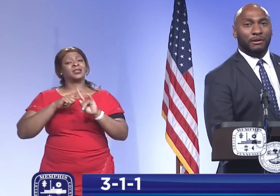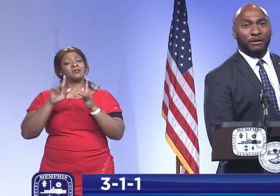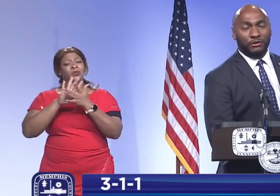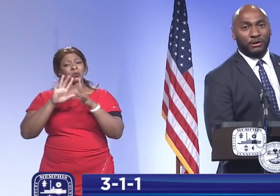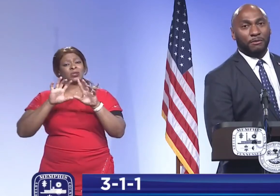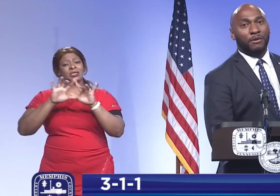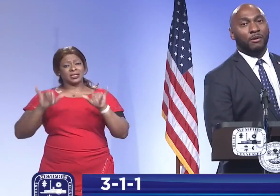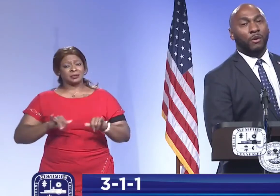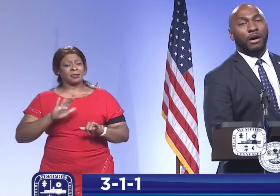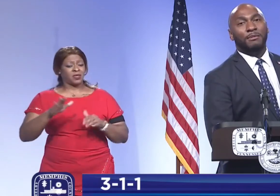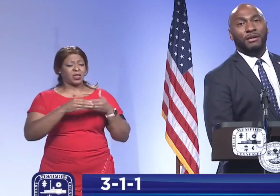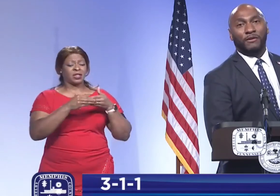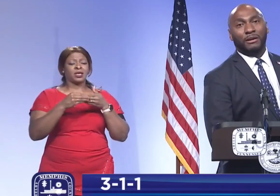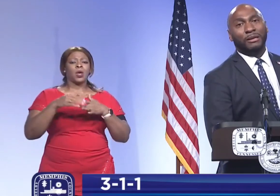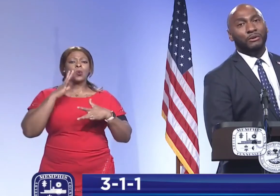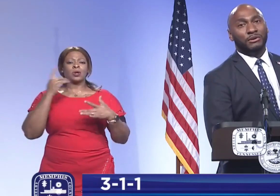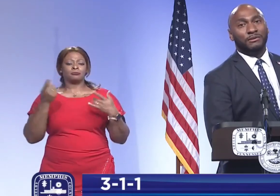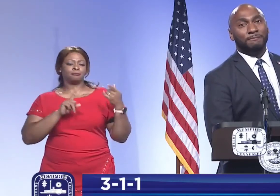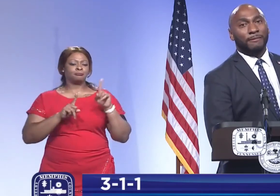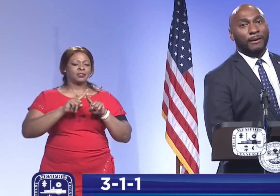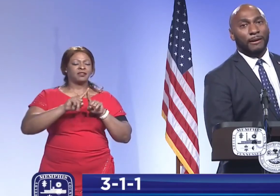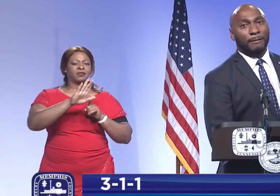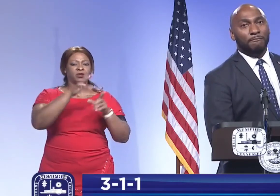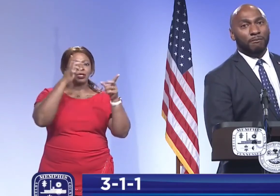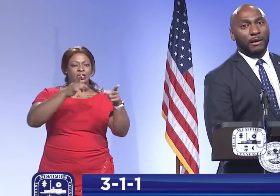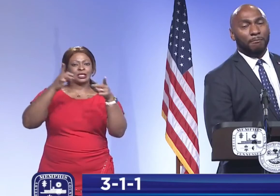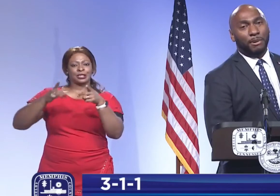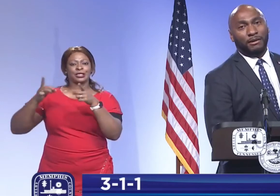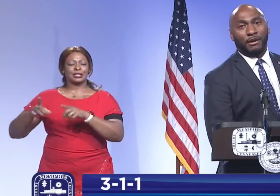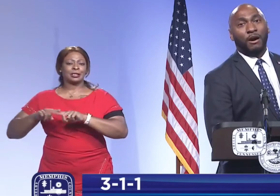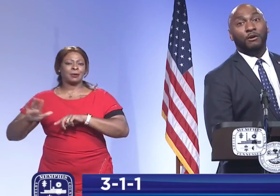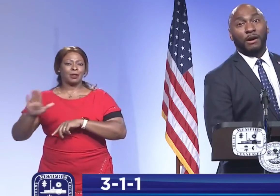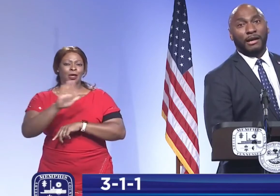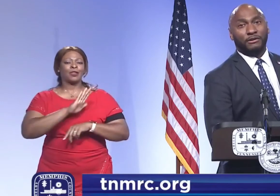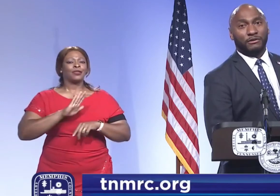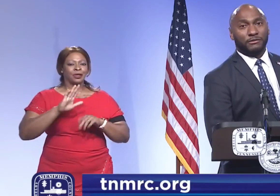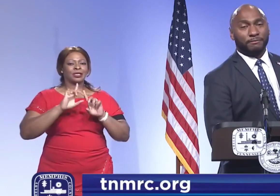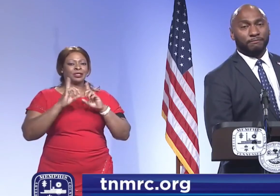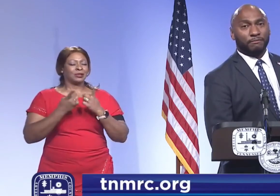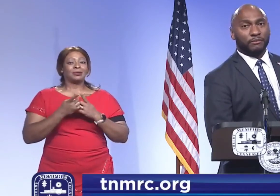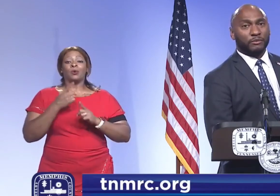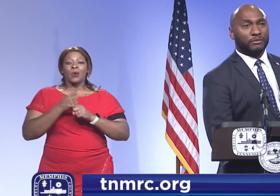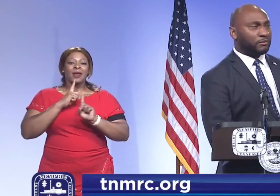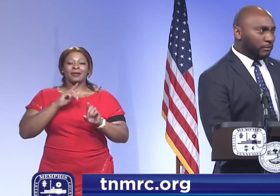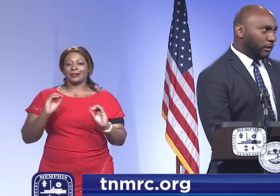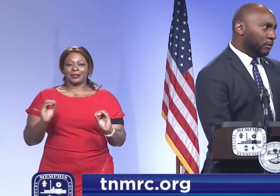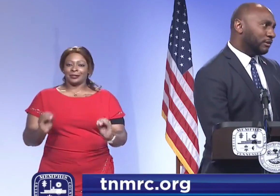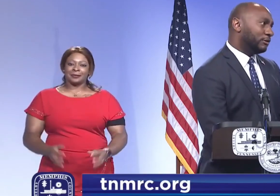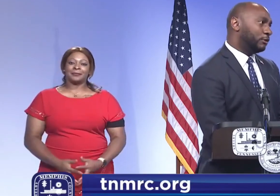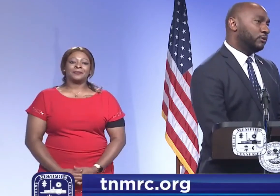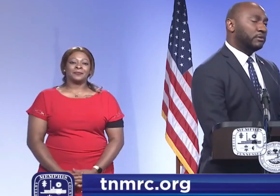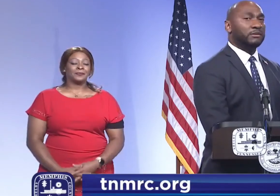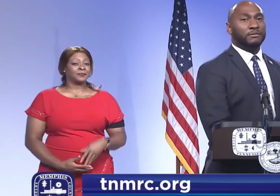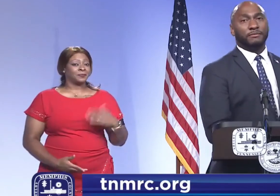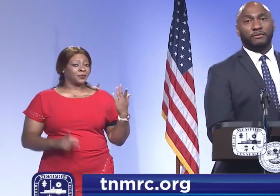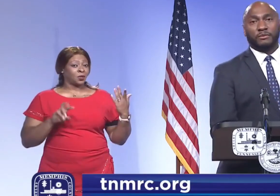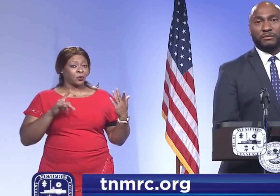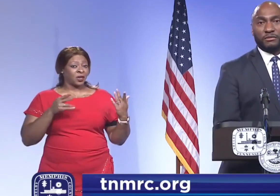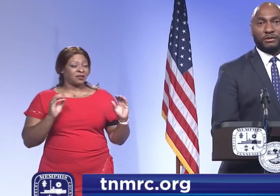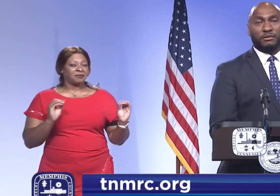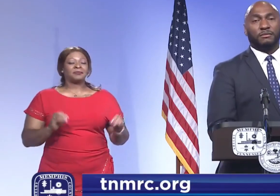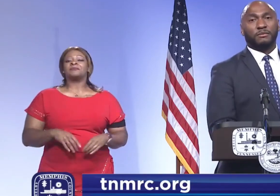and their leadership will come to different conclusions. But there are no right answers. You want to say schools?